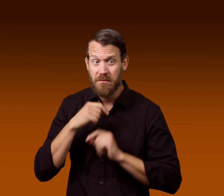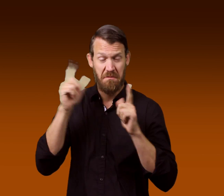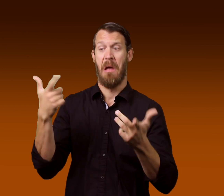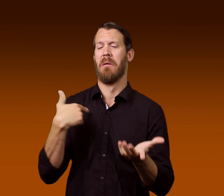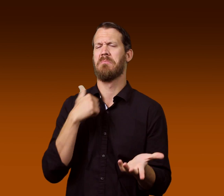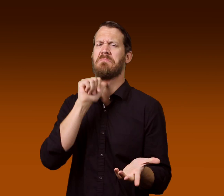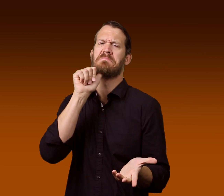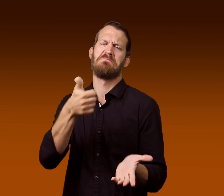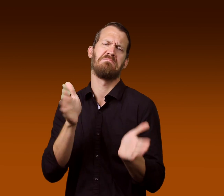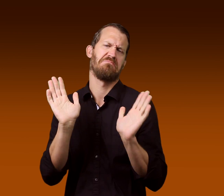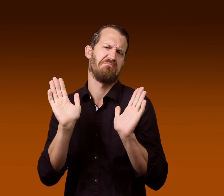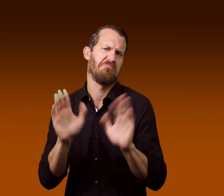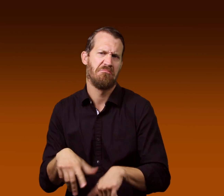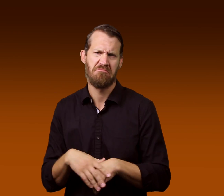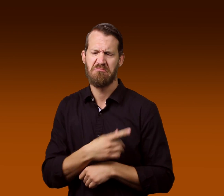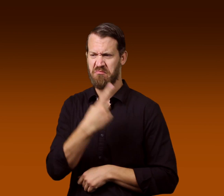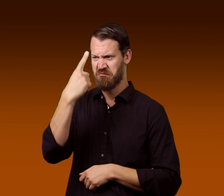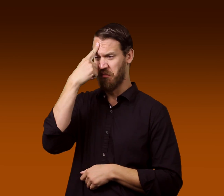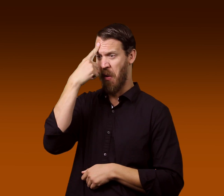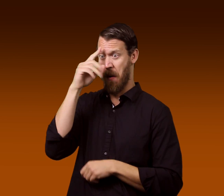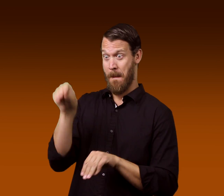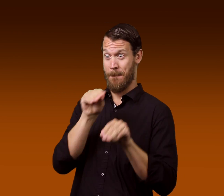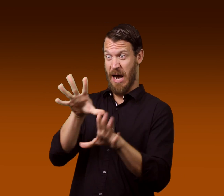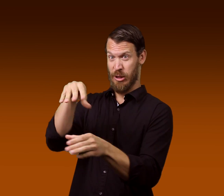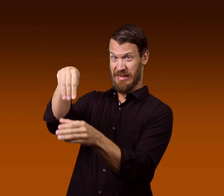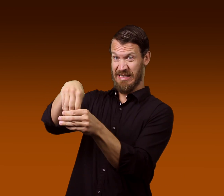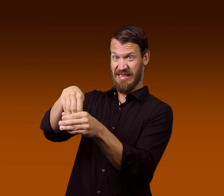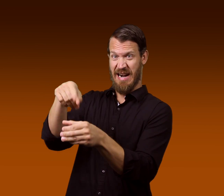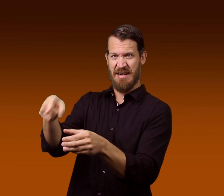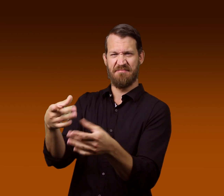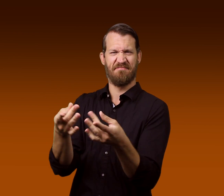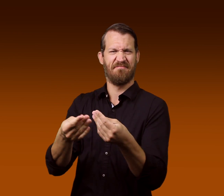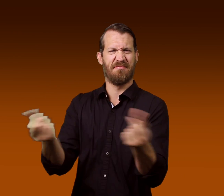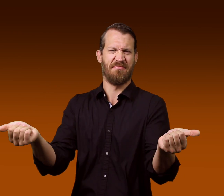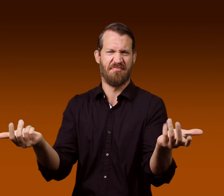when she saw that the old broom had been left behind.